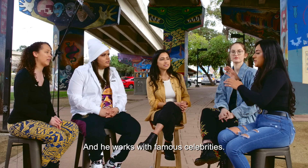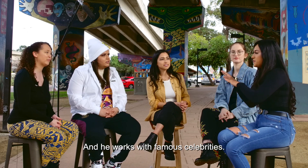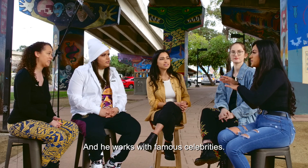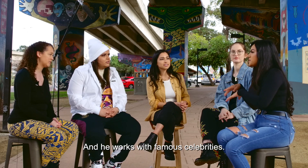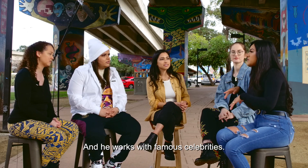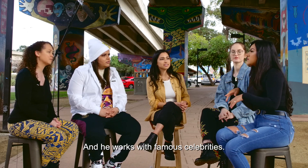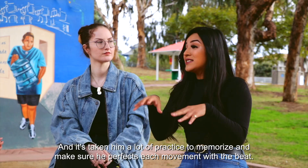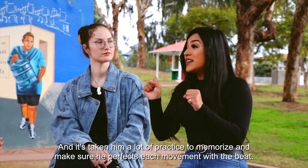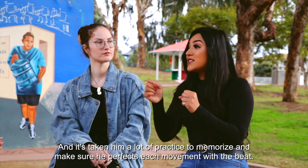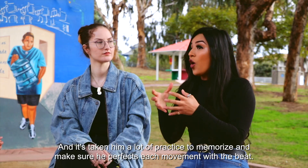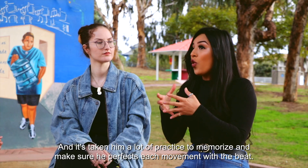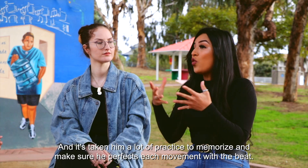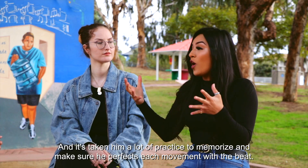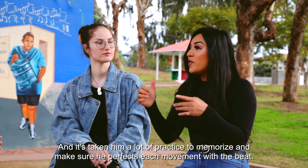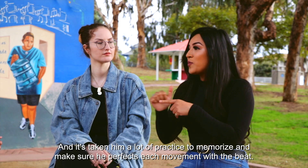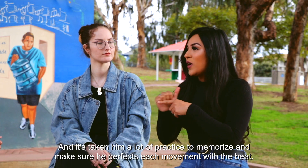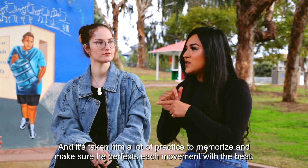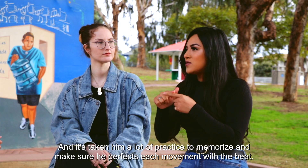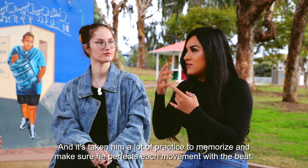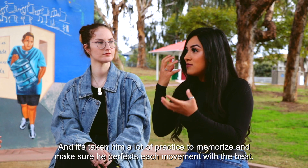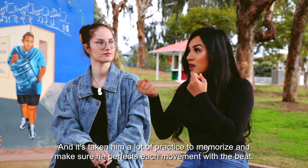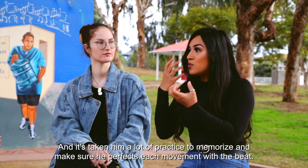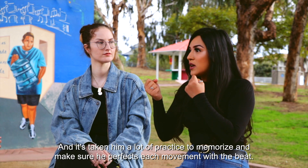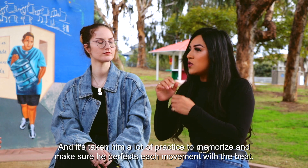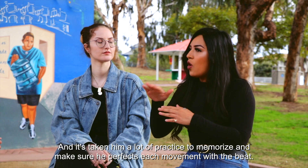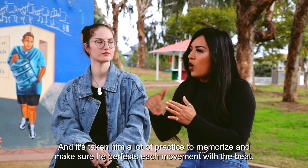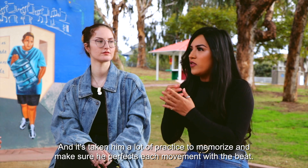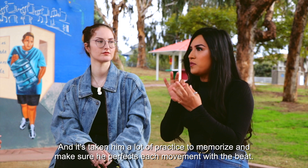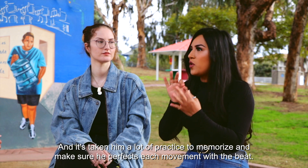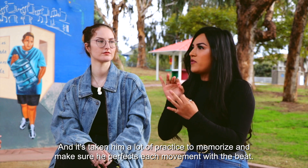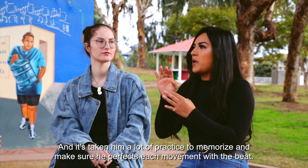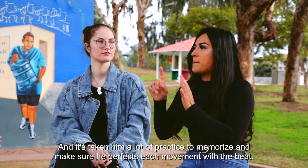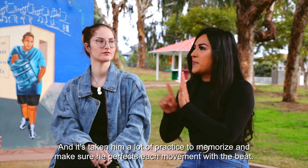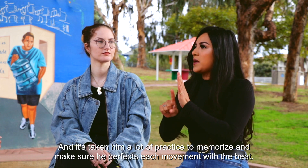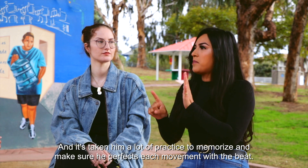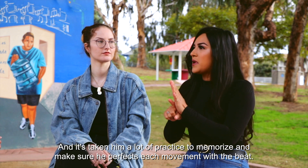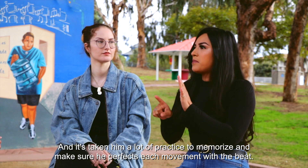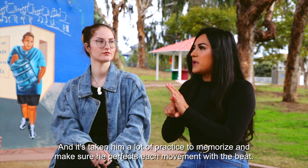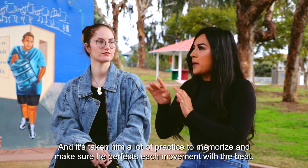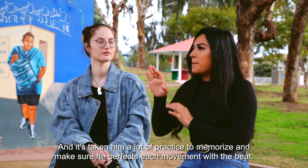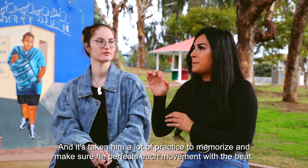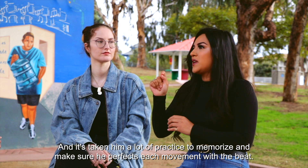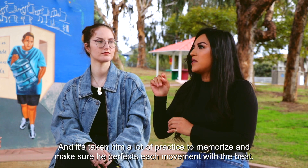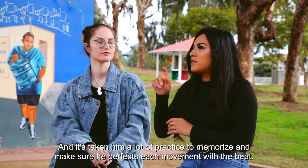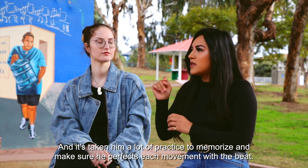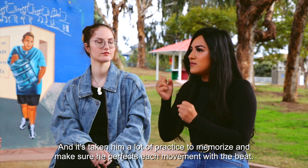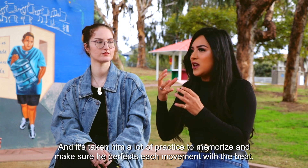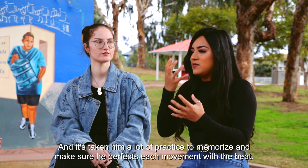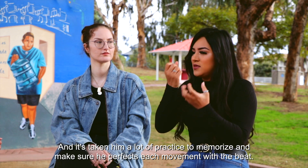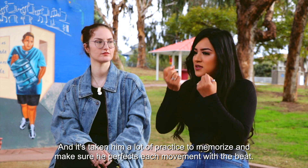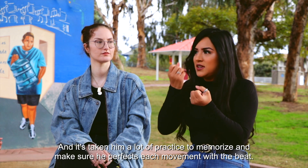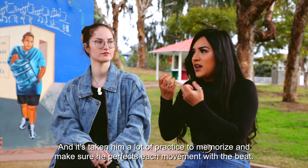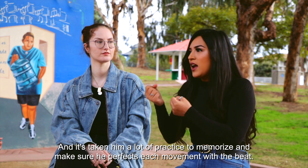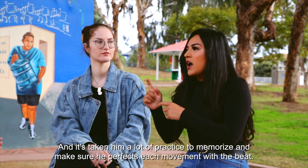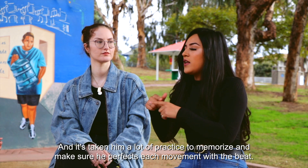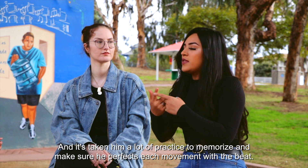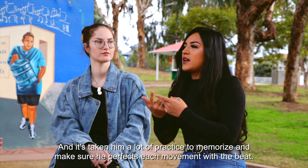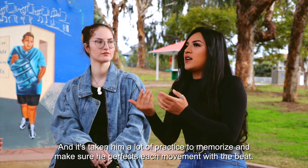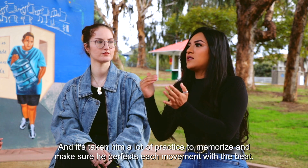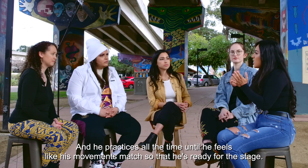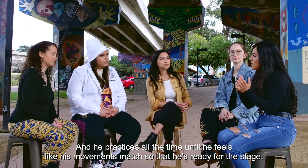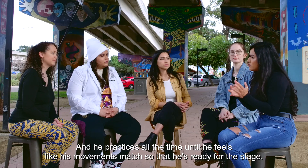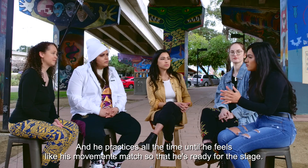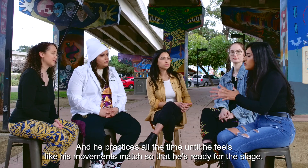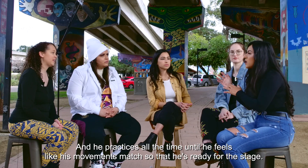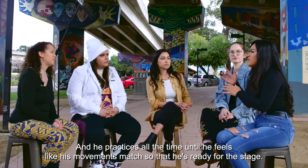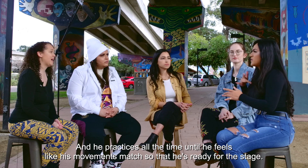famous celebrities. And it's taken him a lot of practice to memorize and make sure he perfects each movement with the